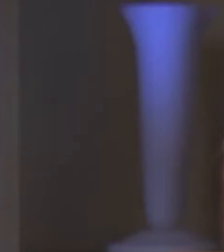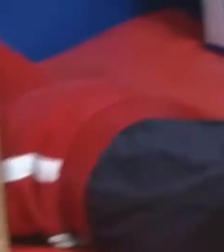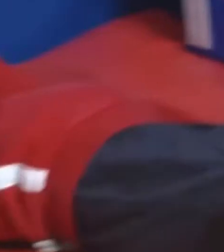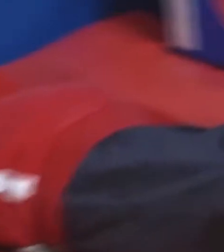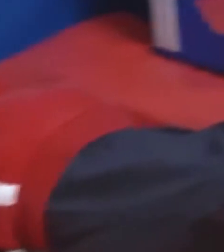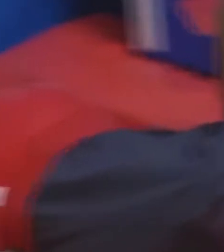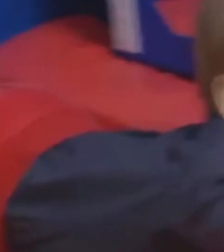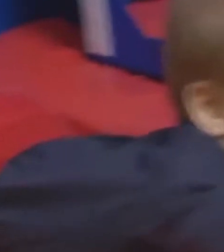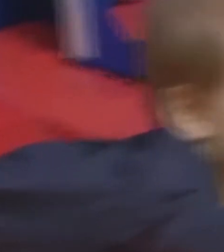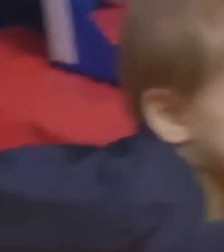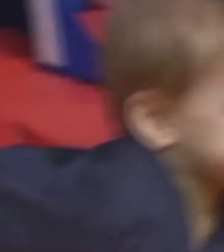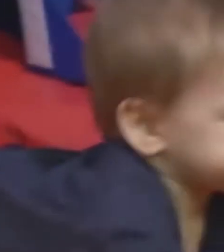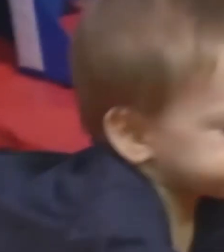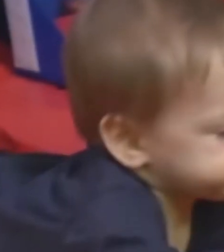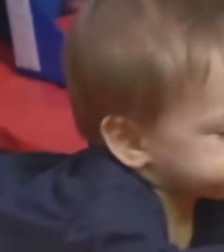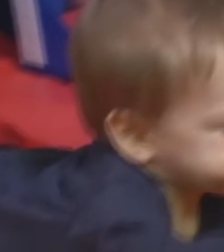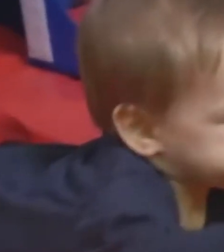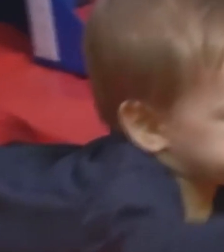complicated.